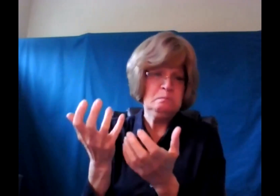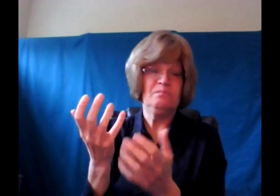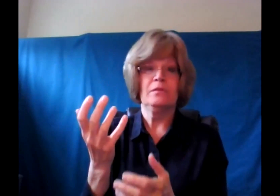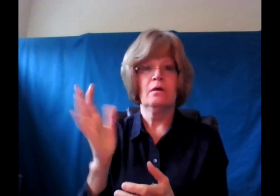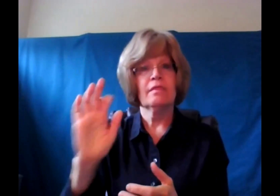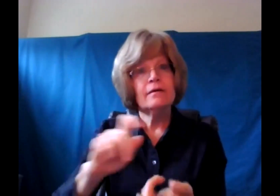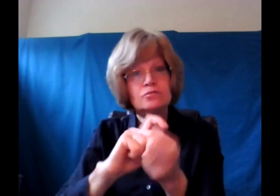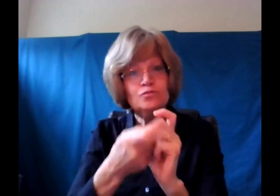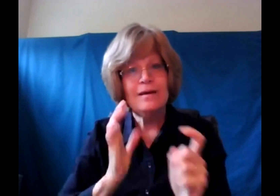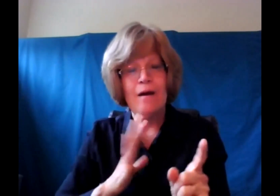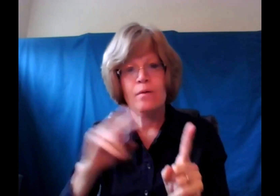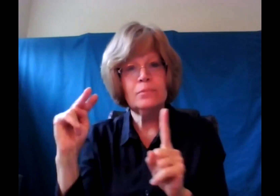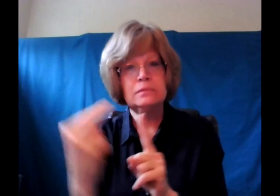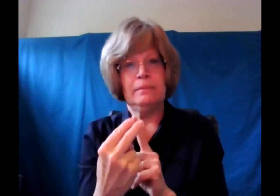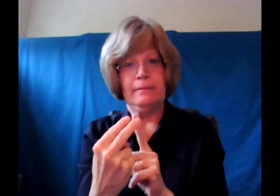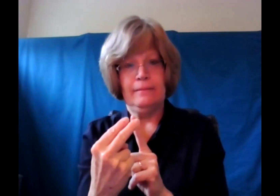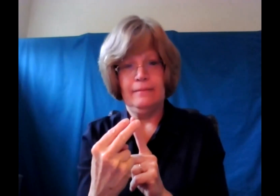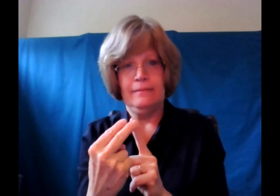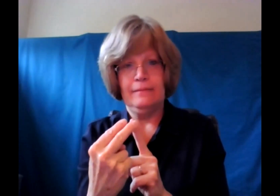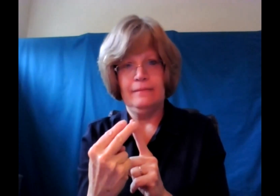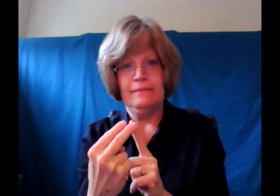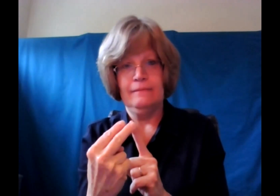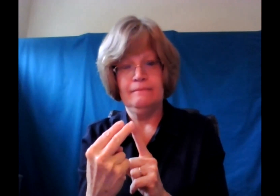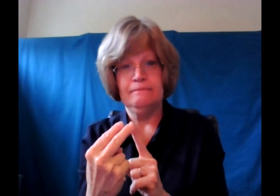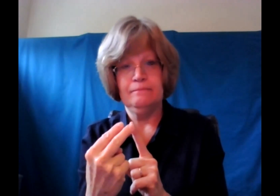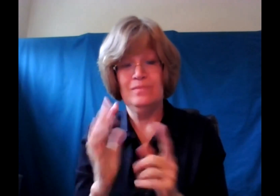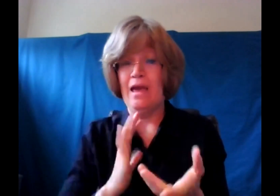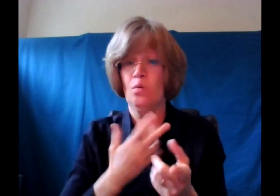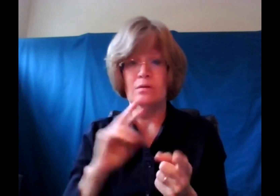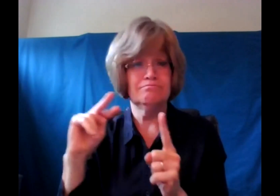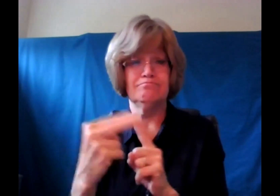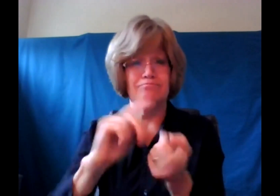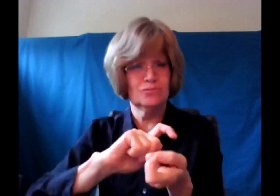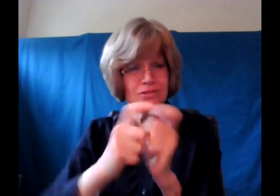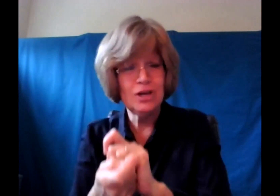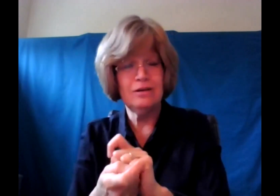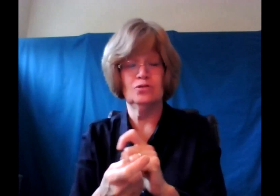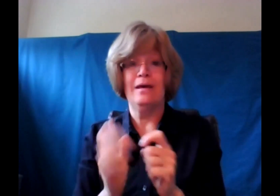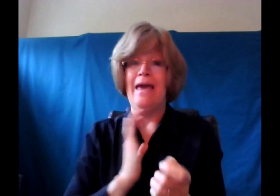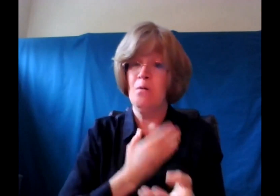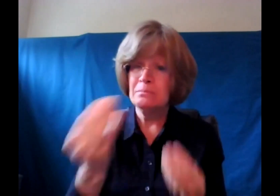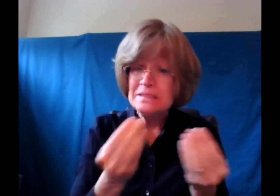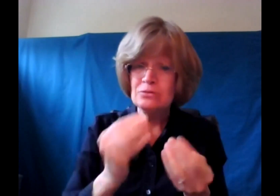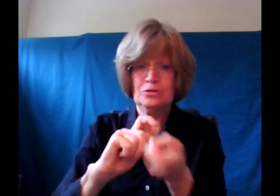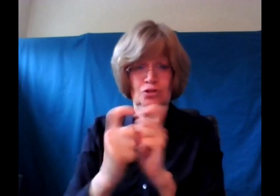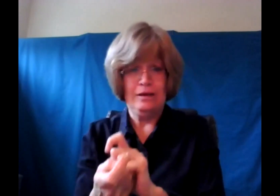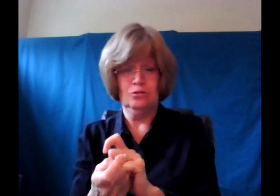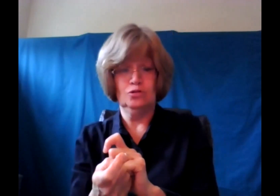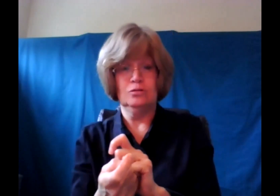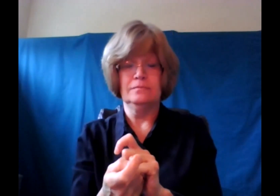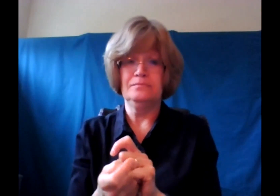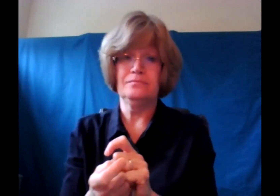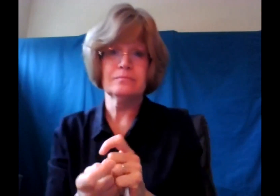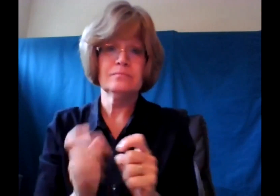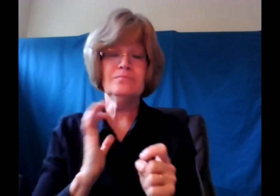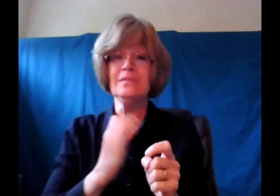changes our perspective. It changes the way we do ministry. It